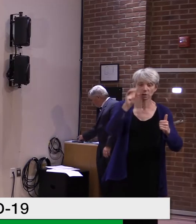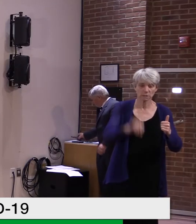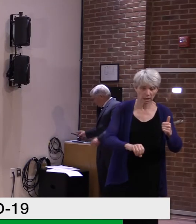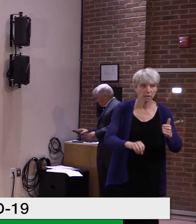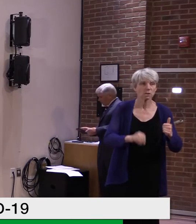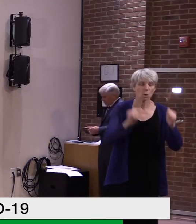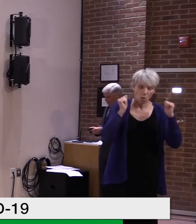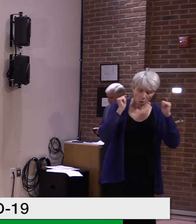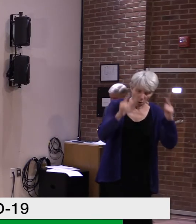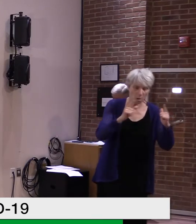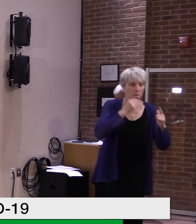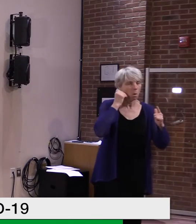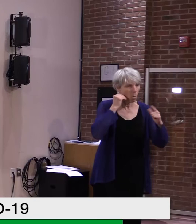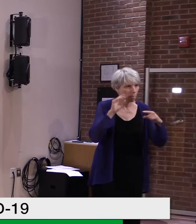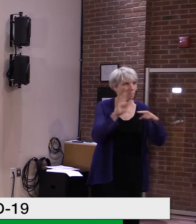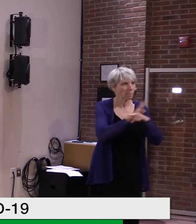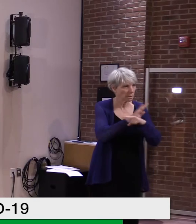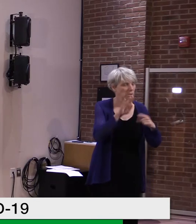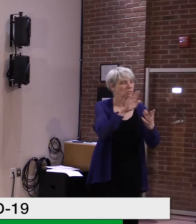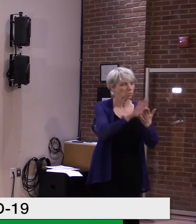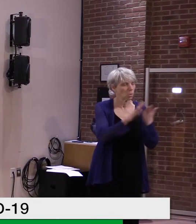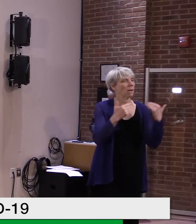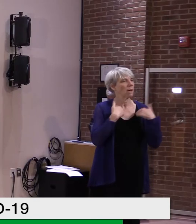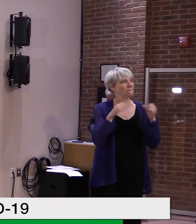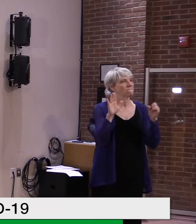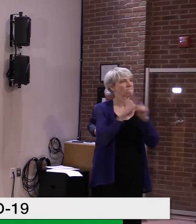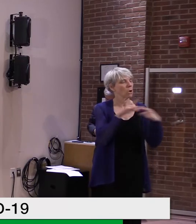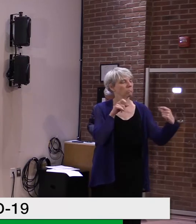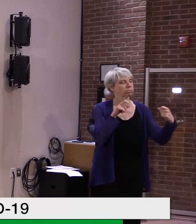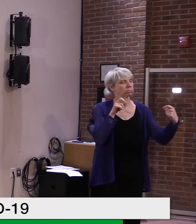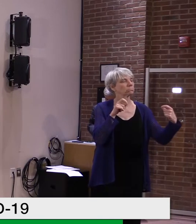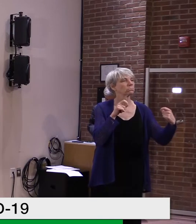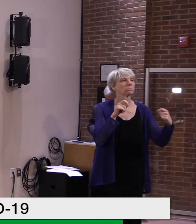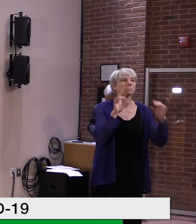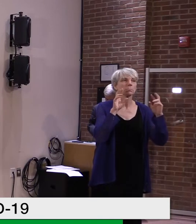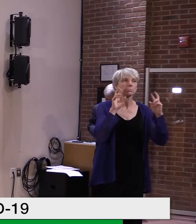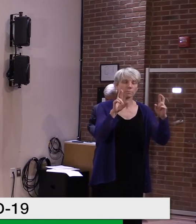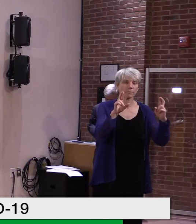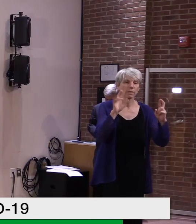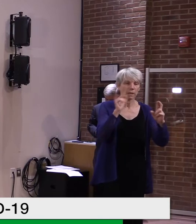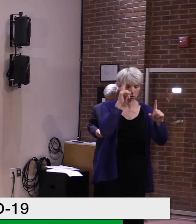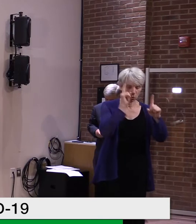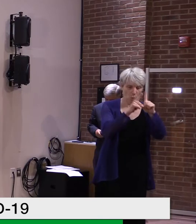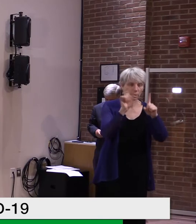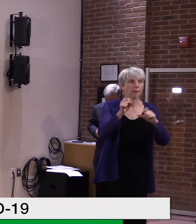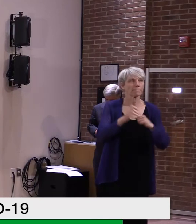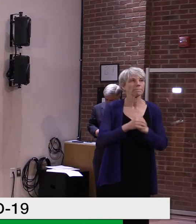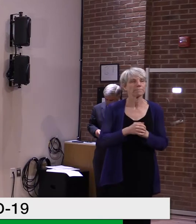universal access to broadband throughout the state. So, yes, it goes hand in hand.